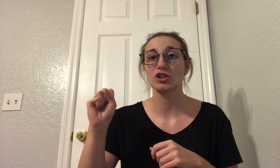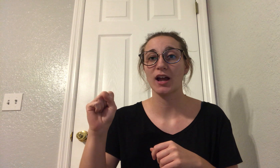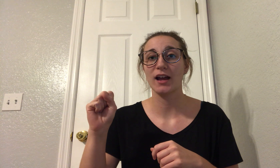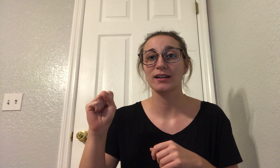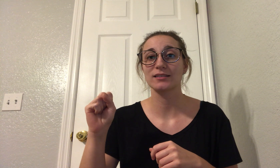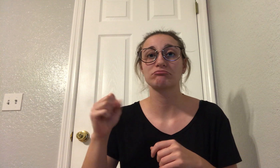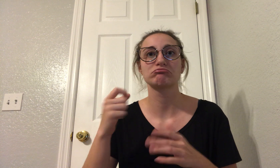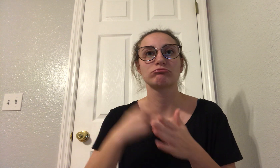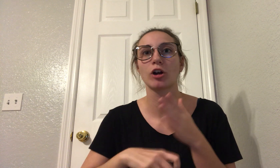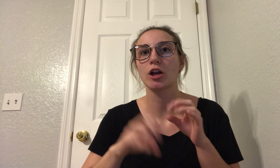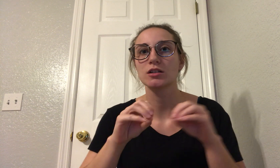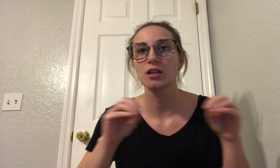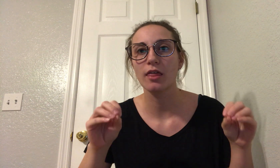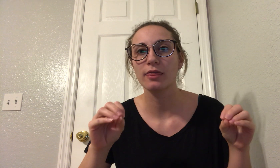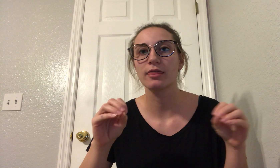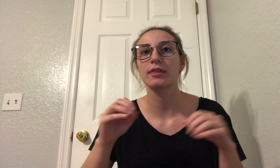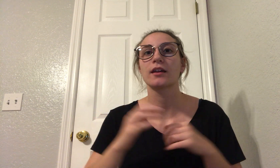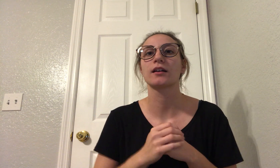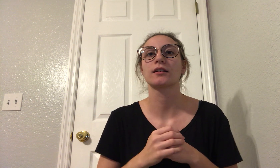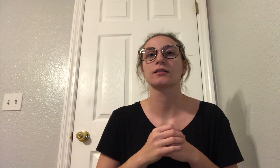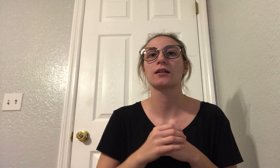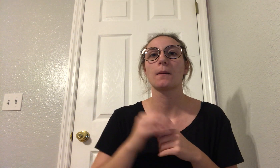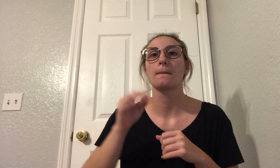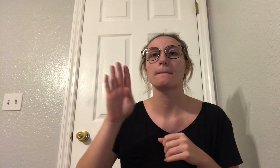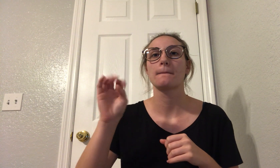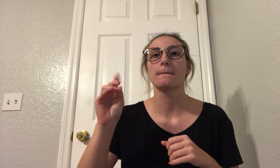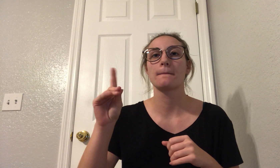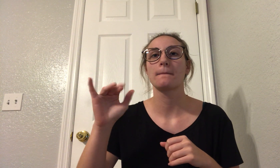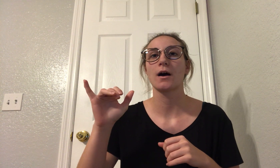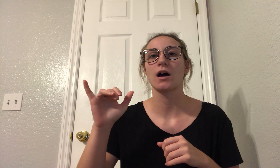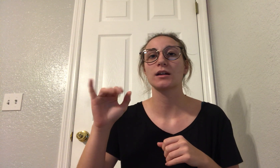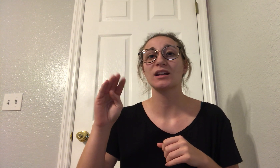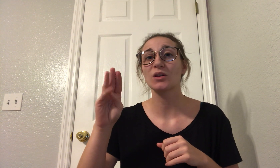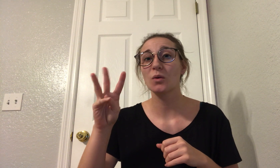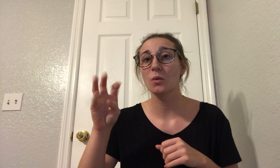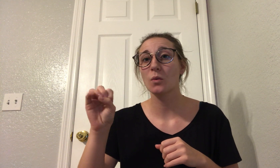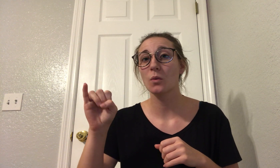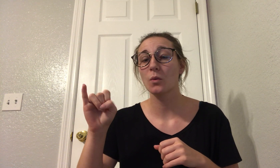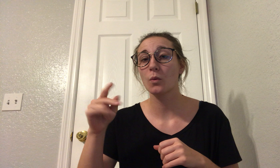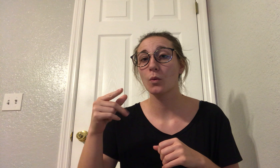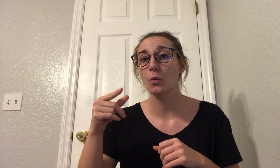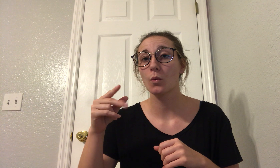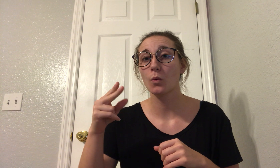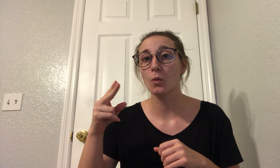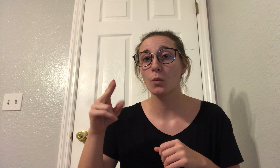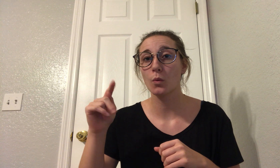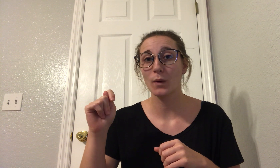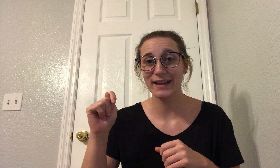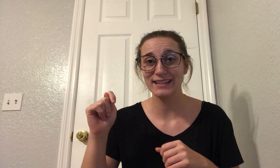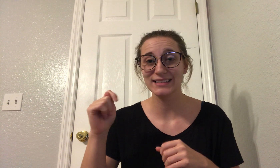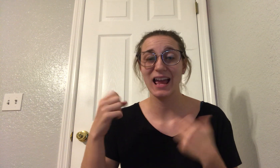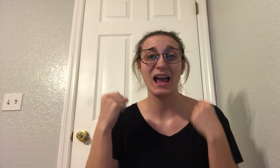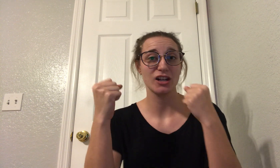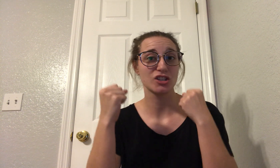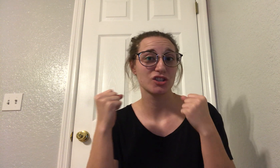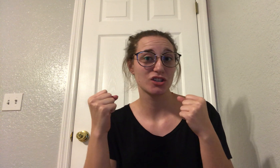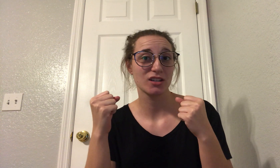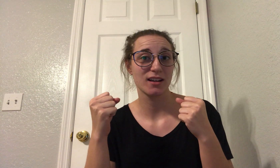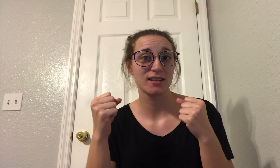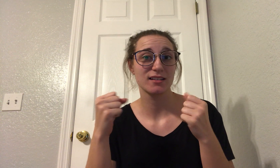infinite number of crunches, body weight exercises. You need no equipment to get in great shape in the privacy